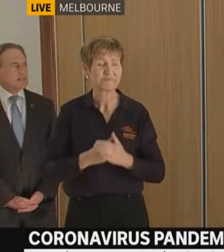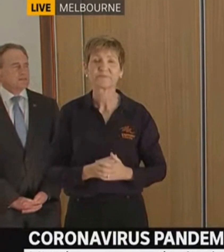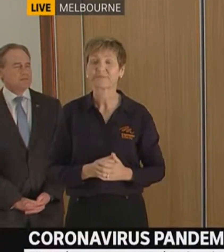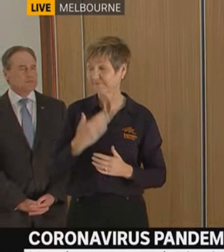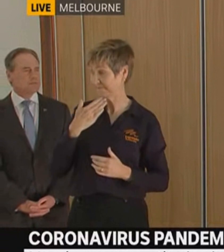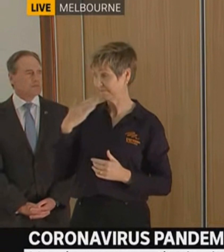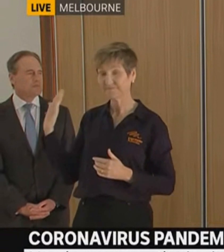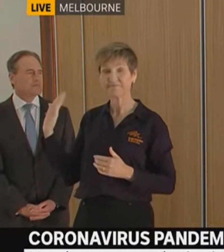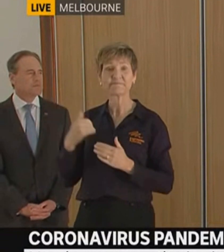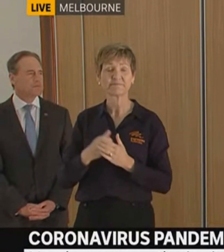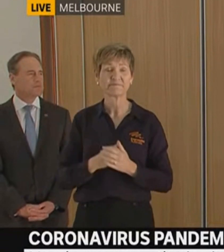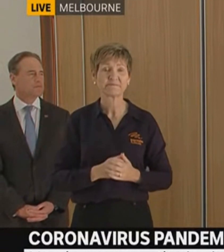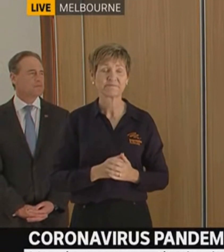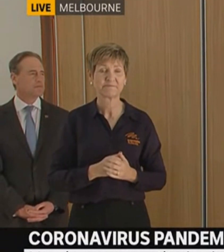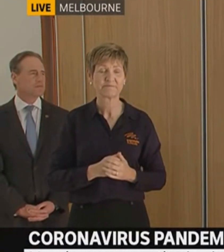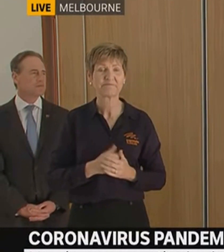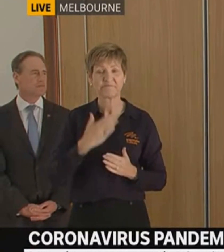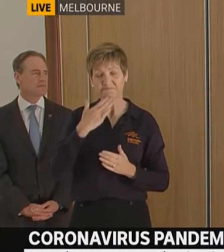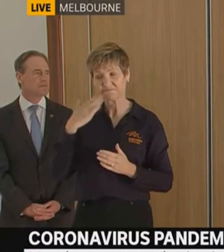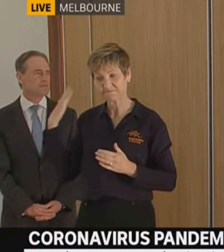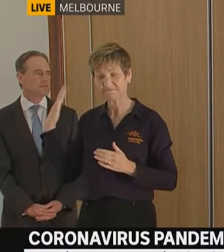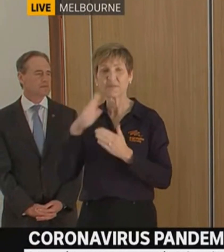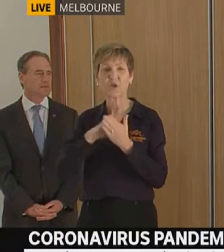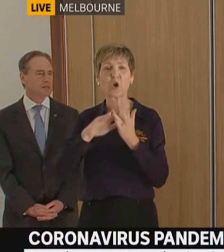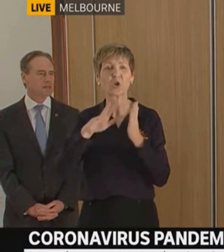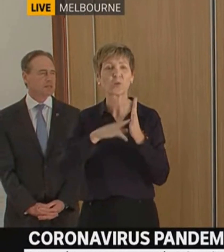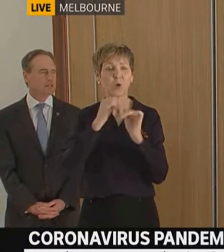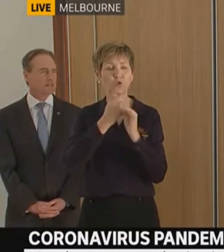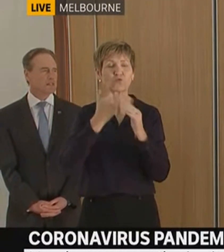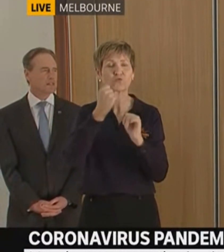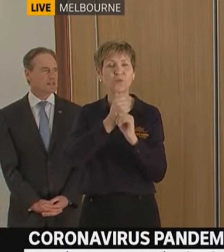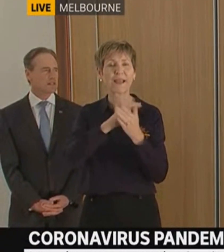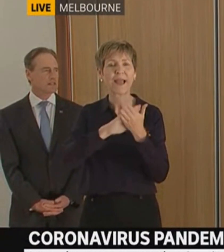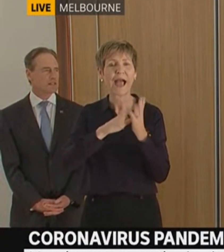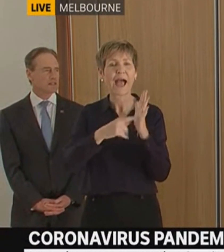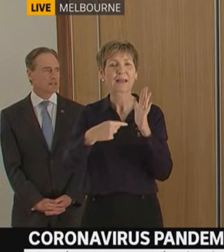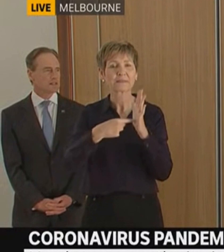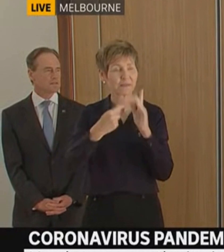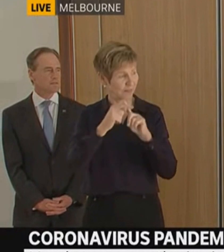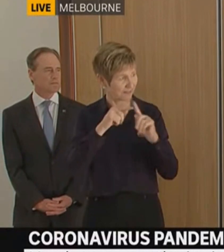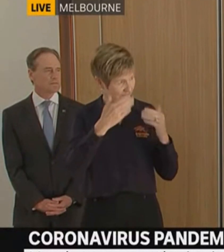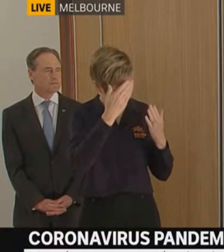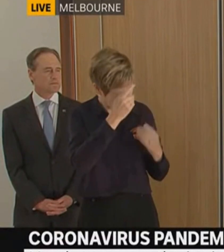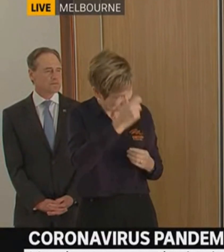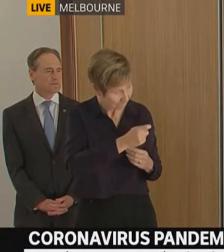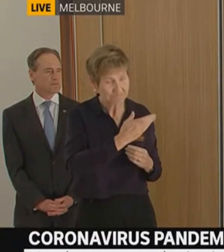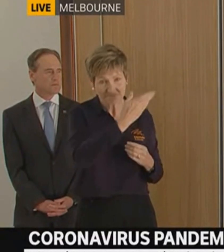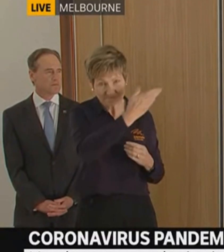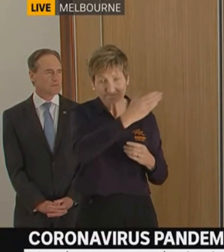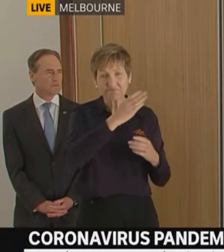Thank you. I'd just like to acknowledge the Minister, the Honourable Greg Hunt, and also Chief Medical Officer Professor Brendan